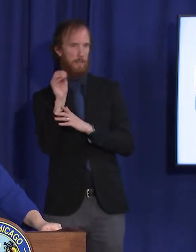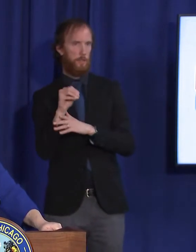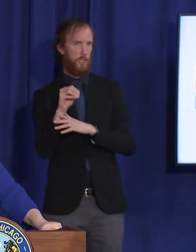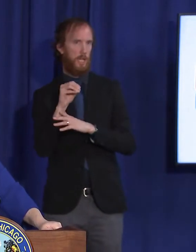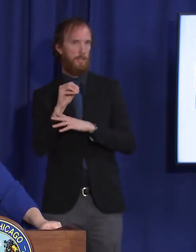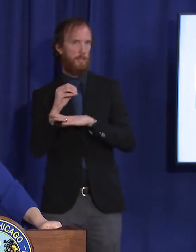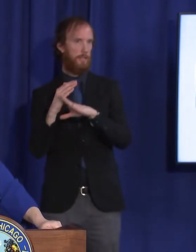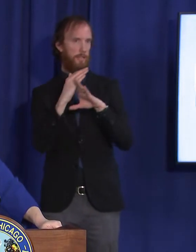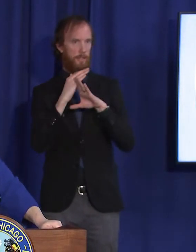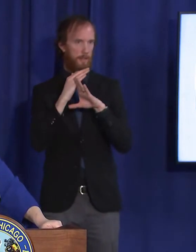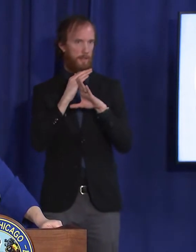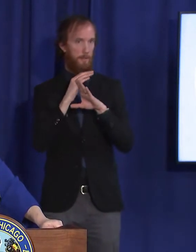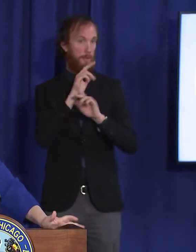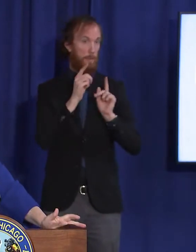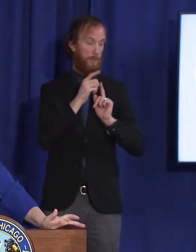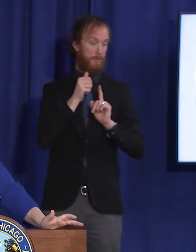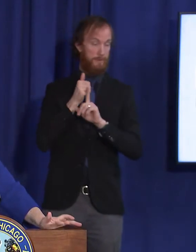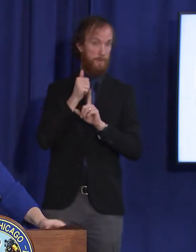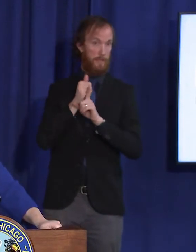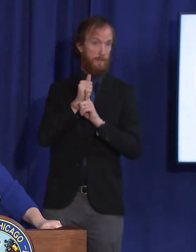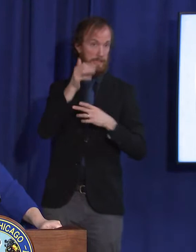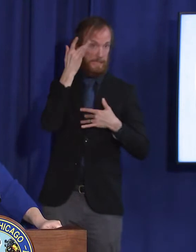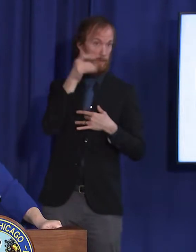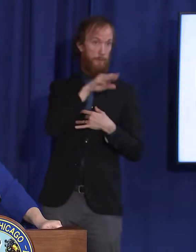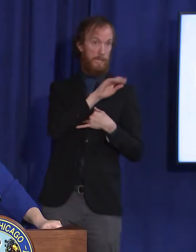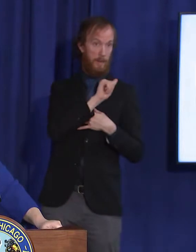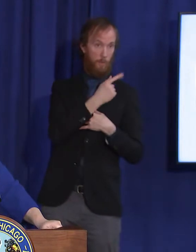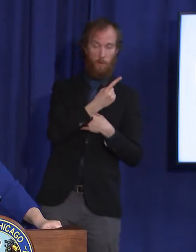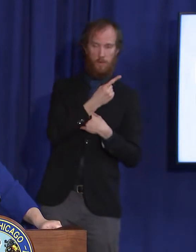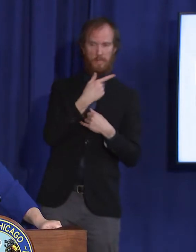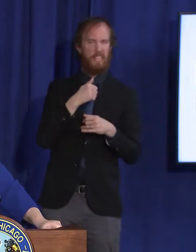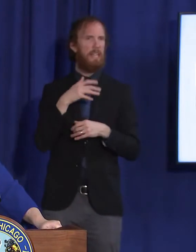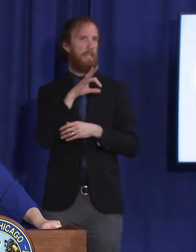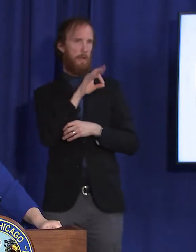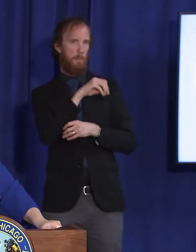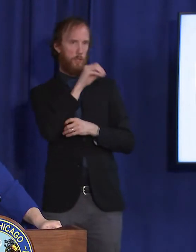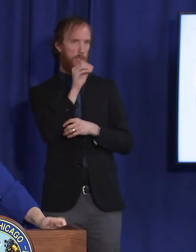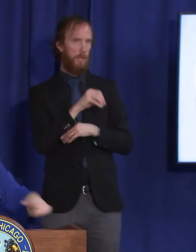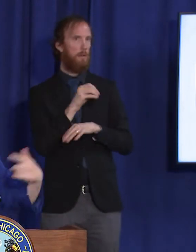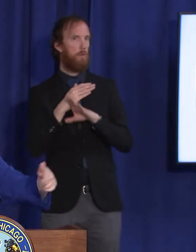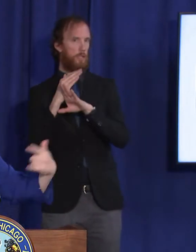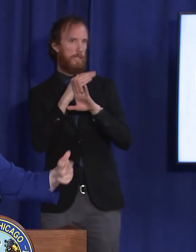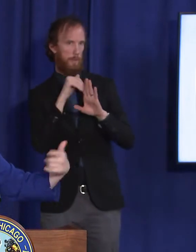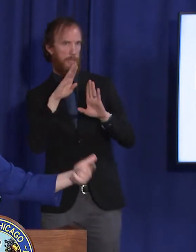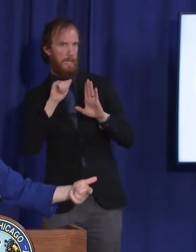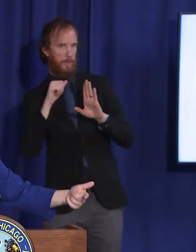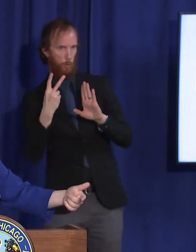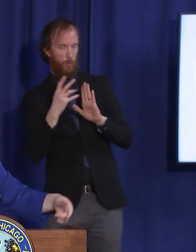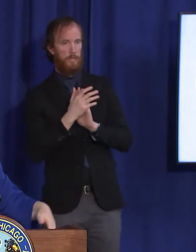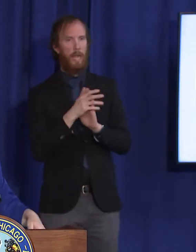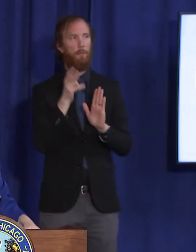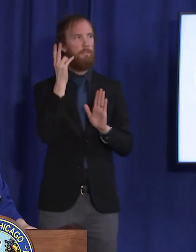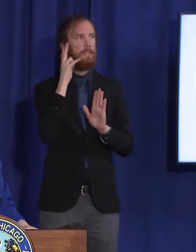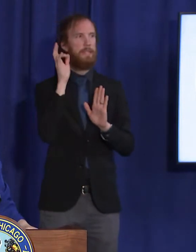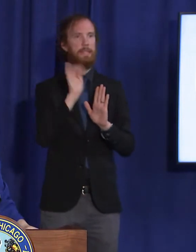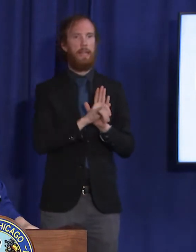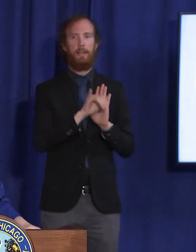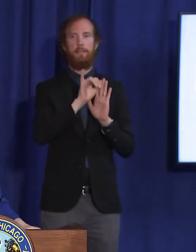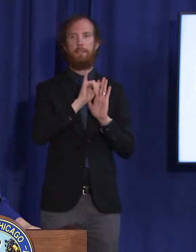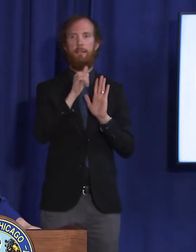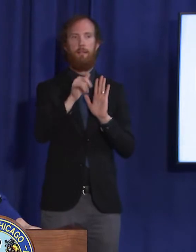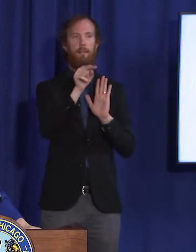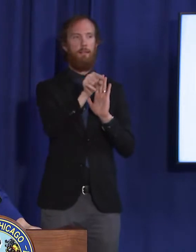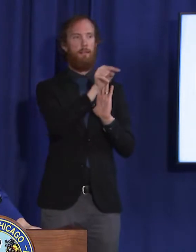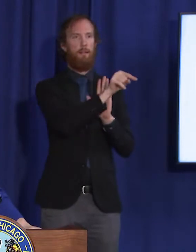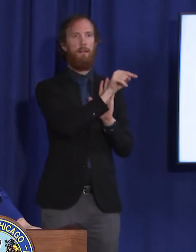who had BA1 being protected against infection from BA2. And then we've seen that replicated in some of